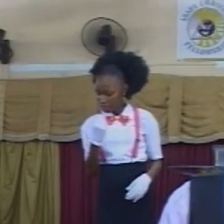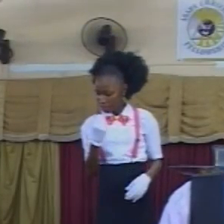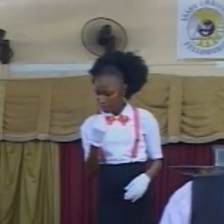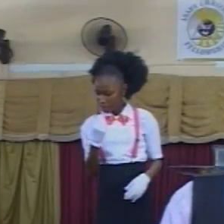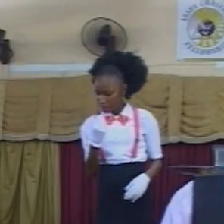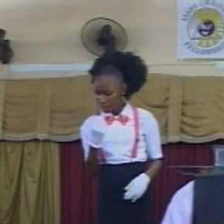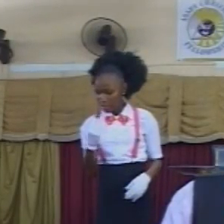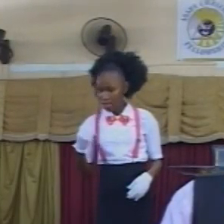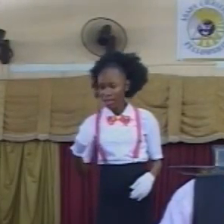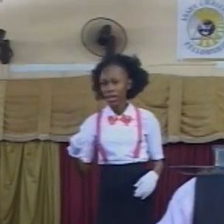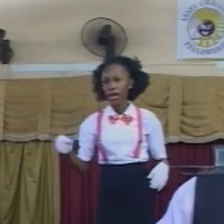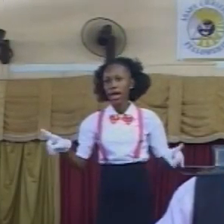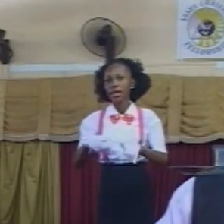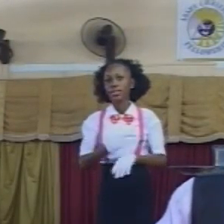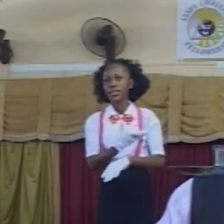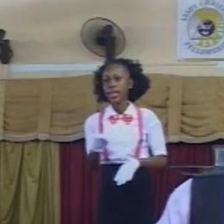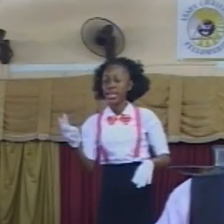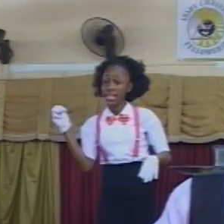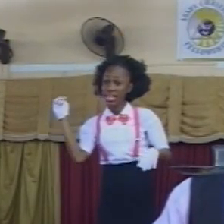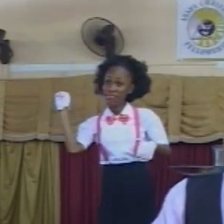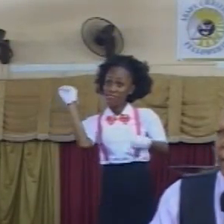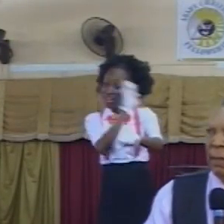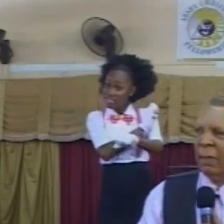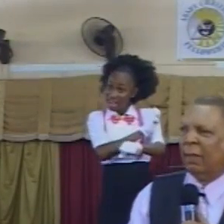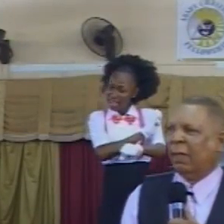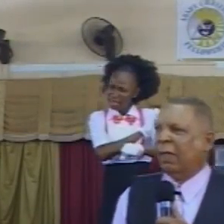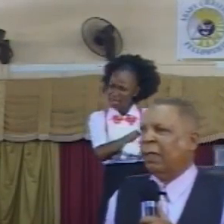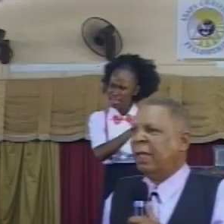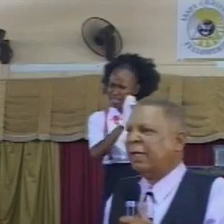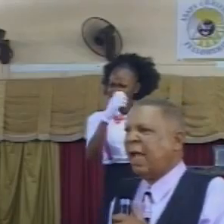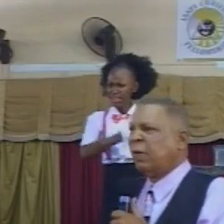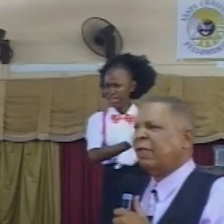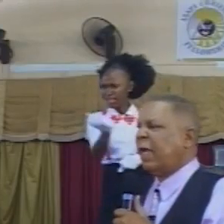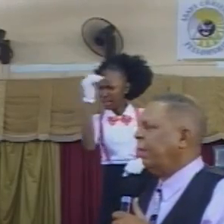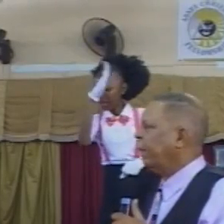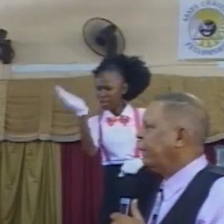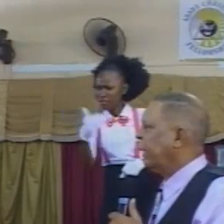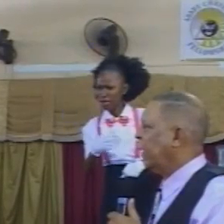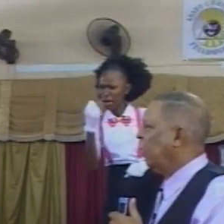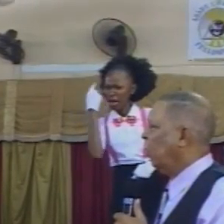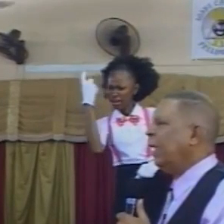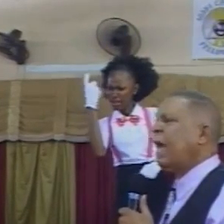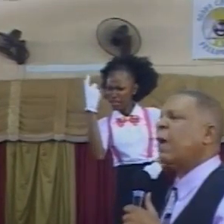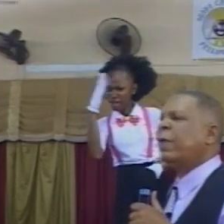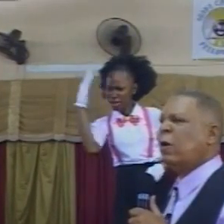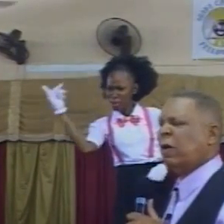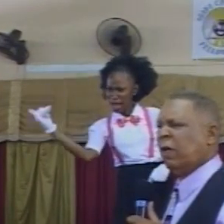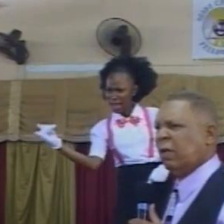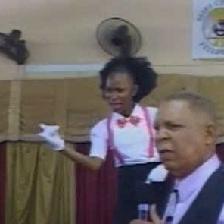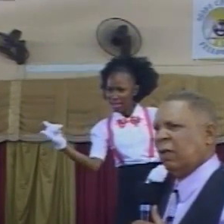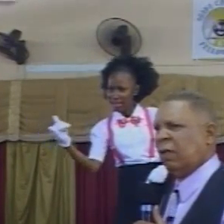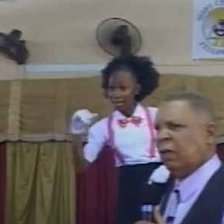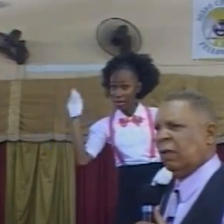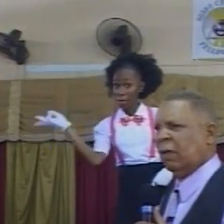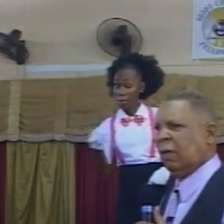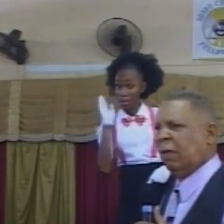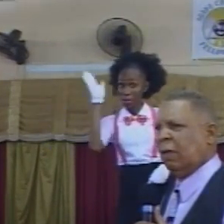as they evangelized. They didn't understand him either. These guys were saying, we'll die with you.